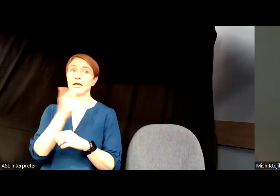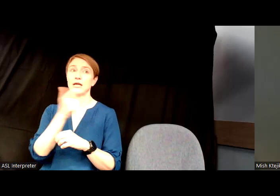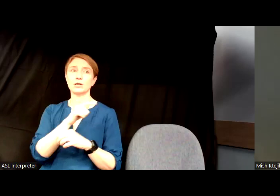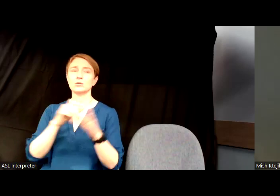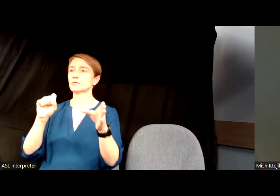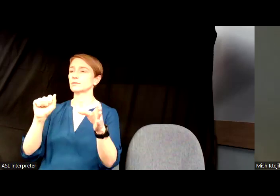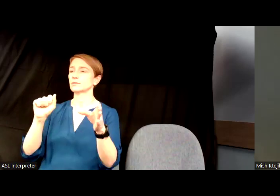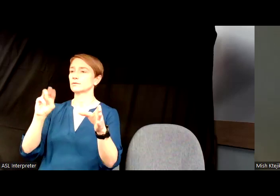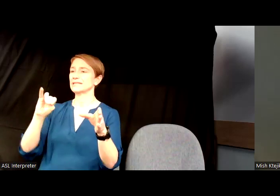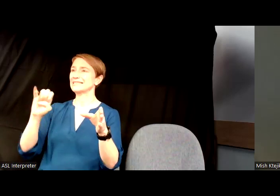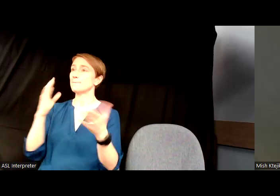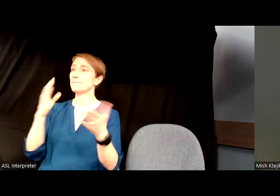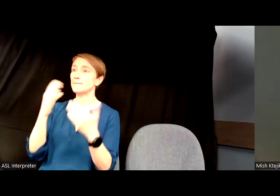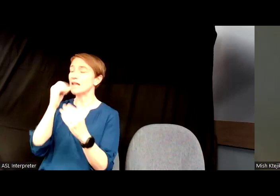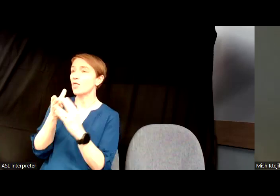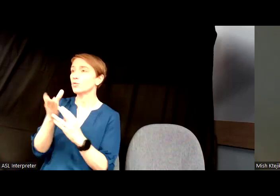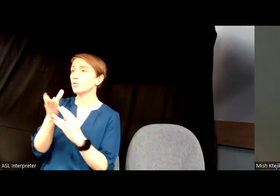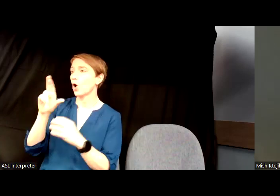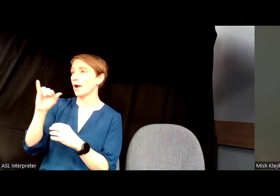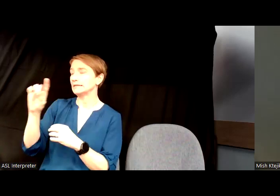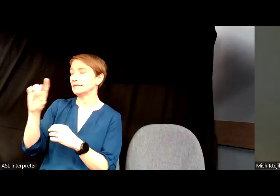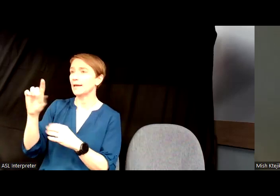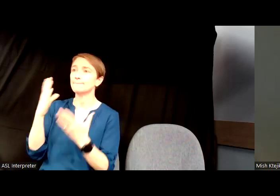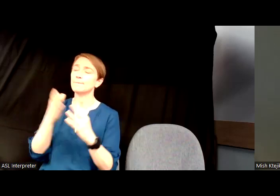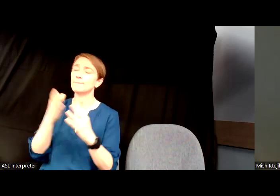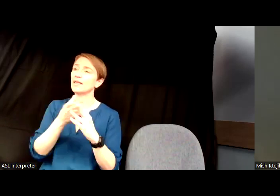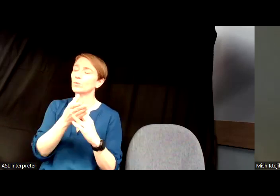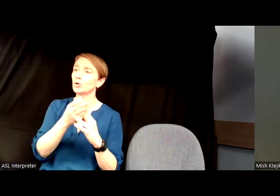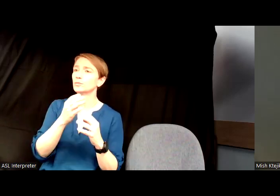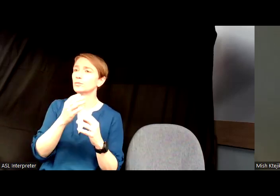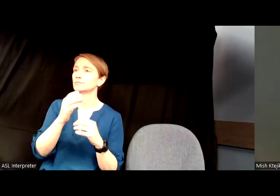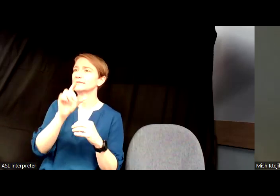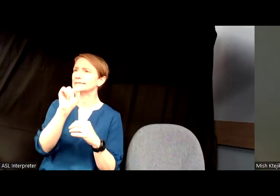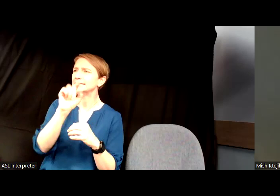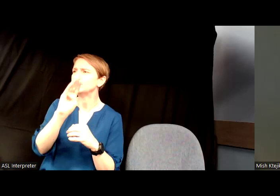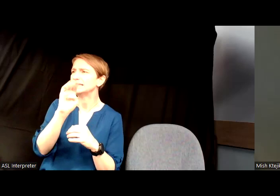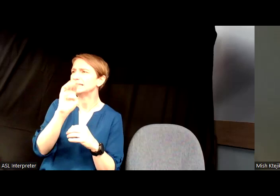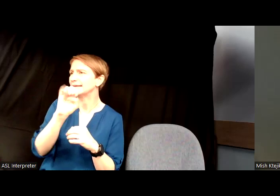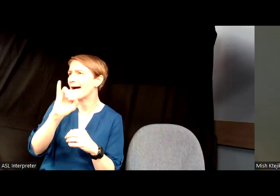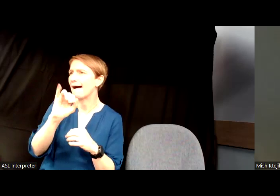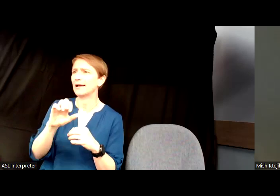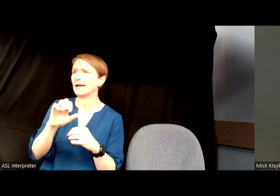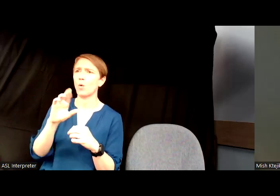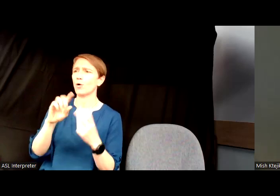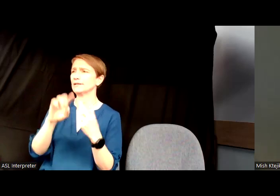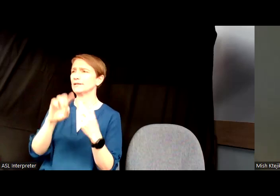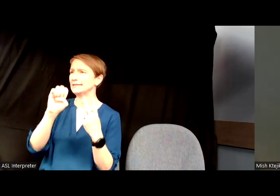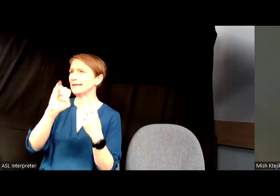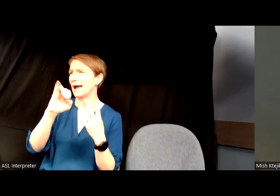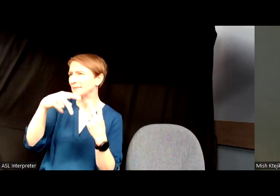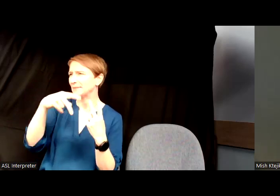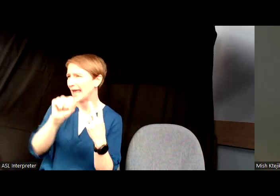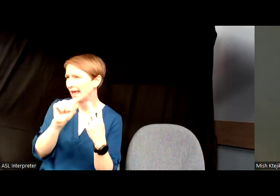didn't come through the RID, through RID? Maybe they came through the TBEI or the